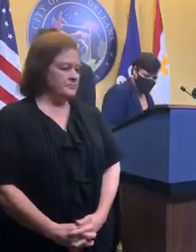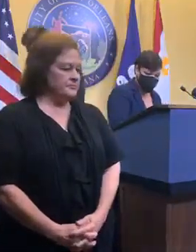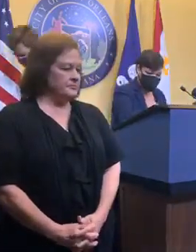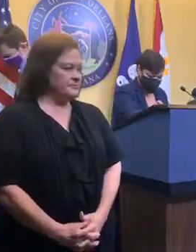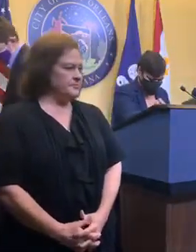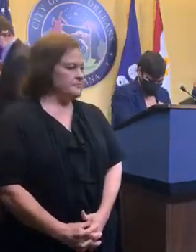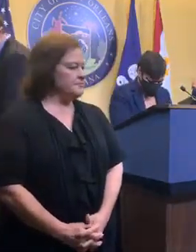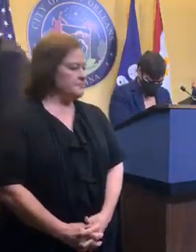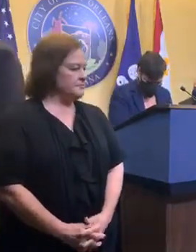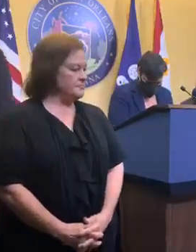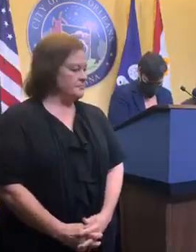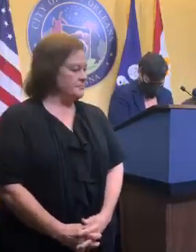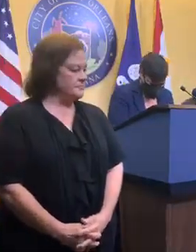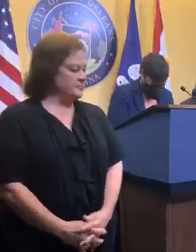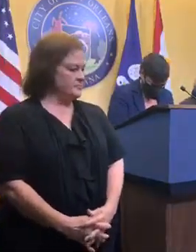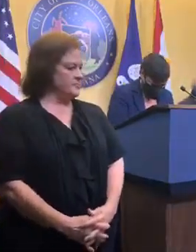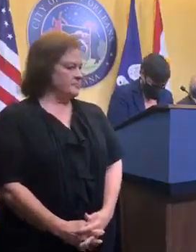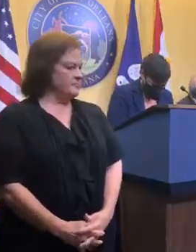Sorry.